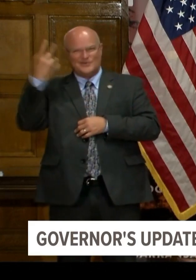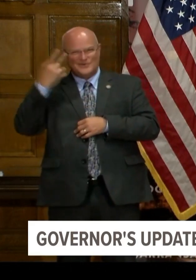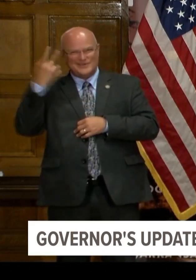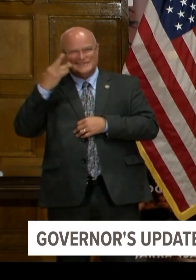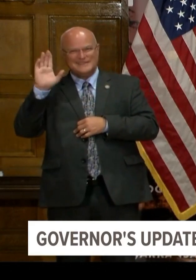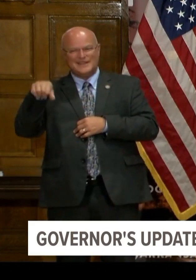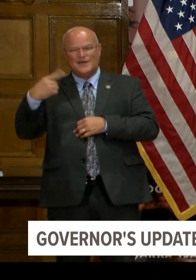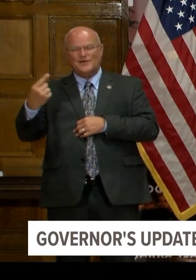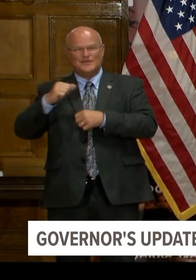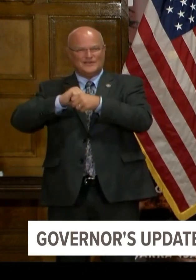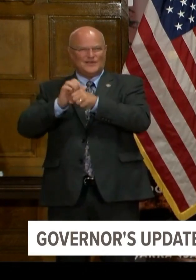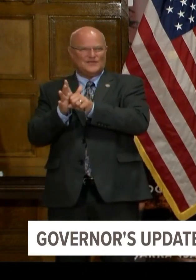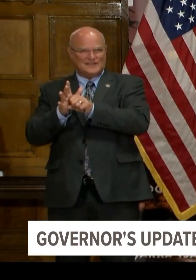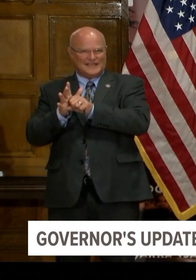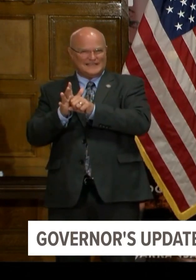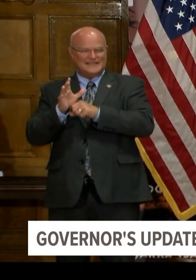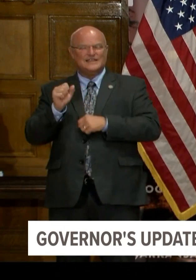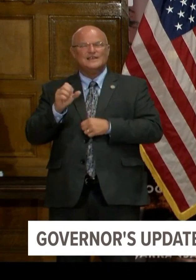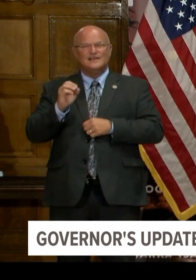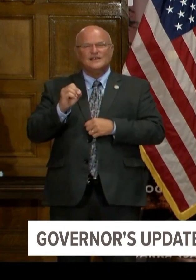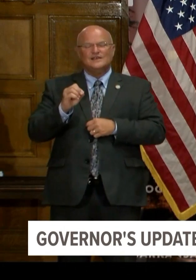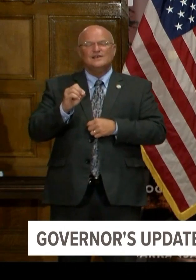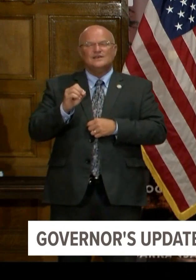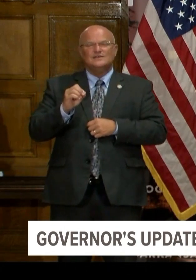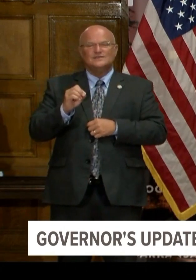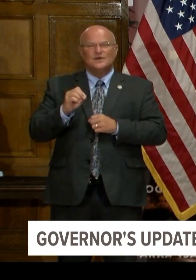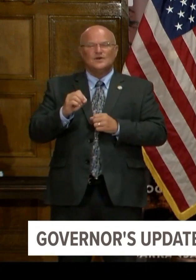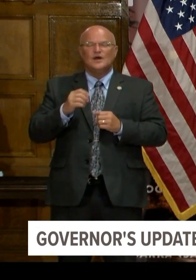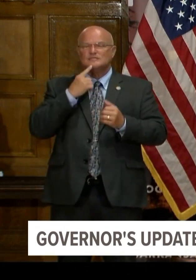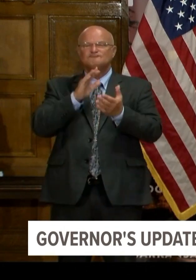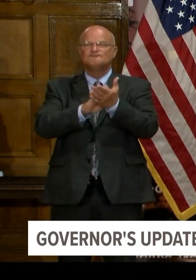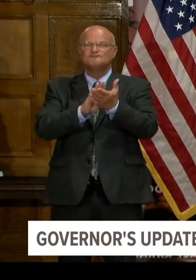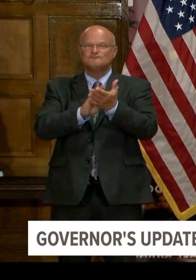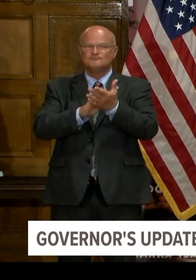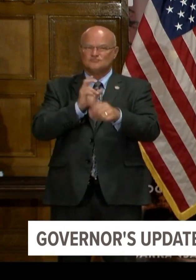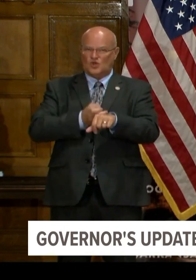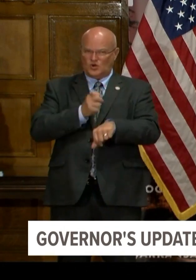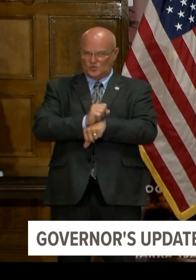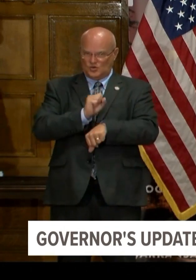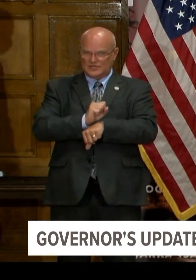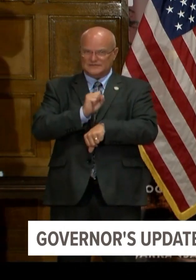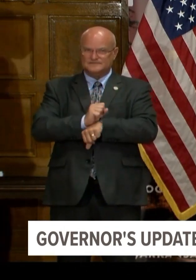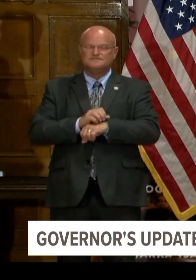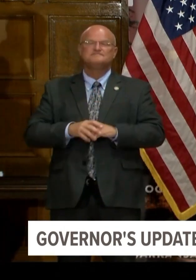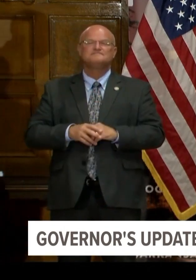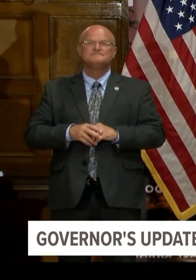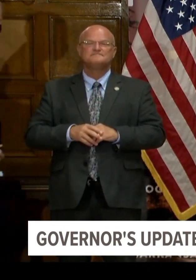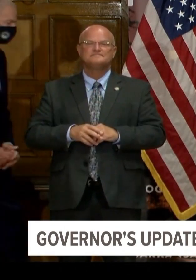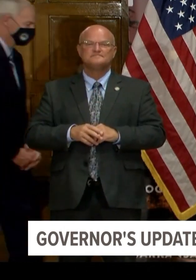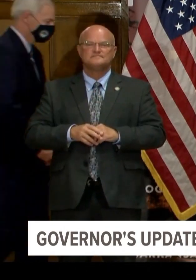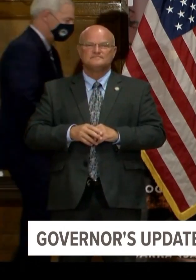the pandemic. So they are, again, to be commended for their hard work.